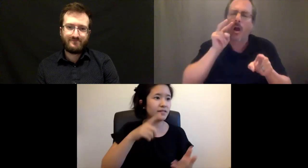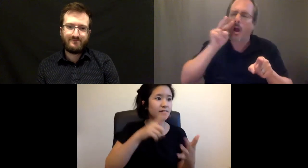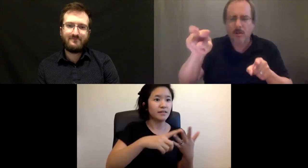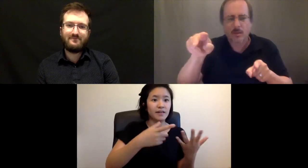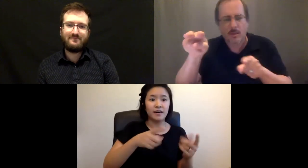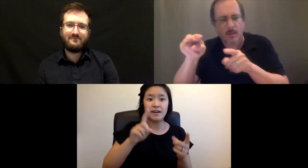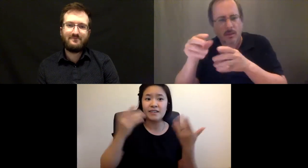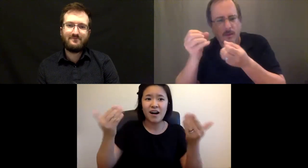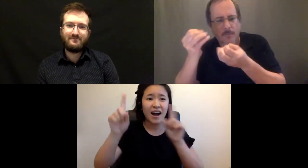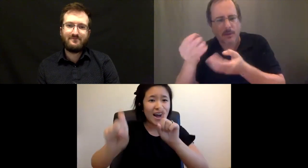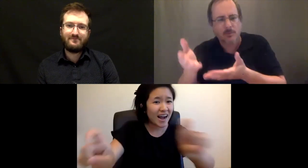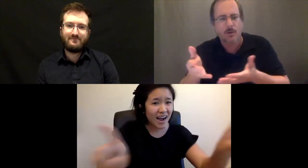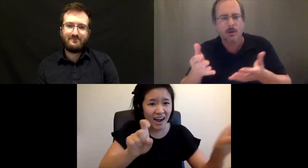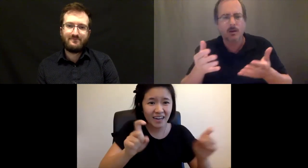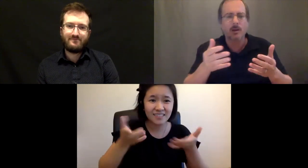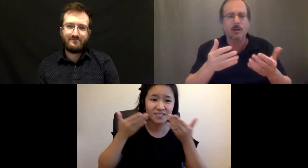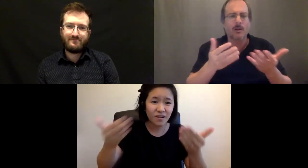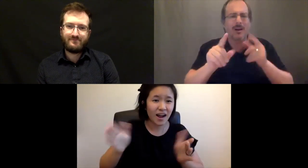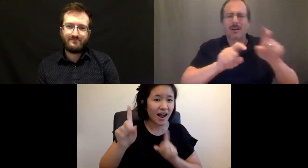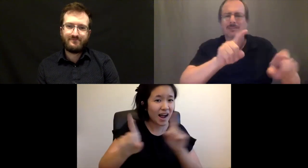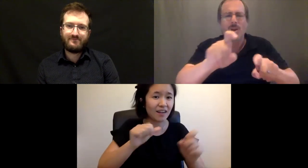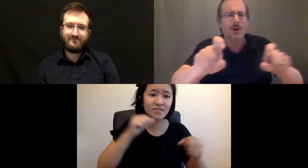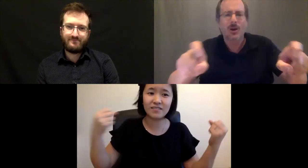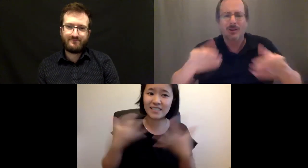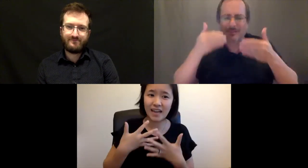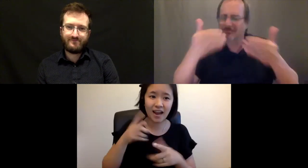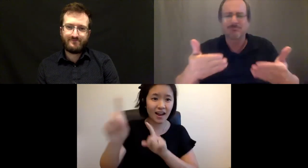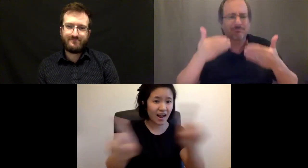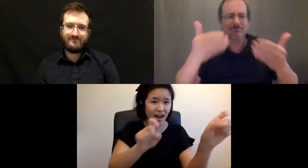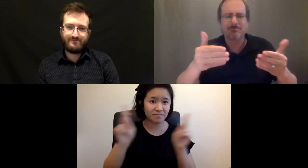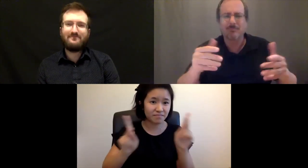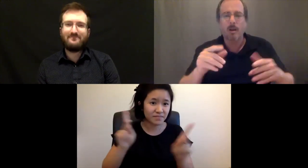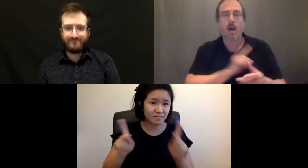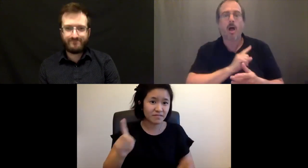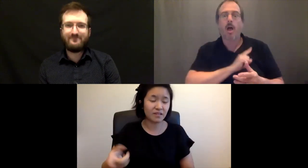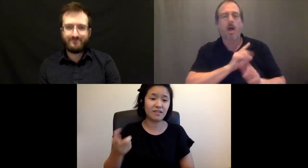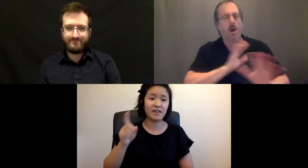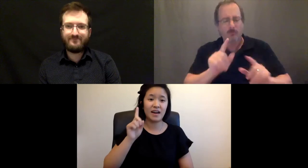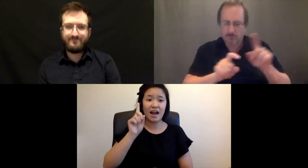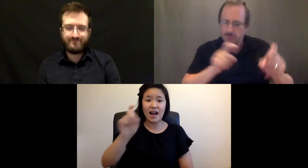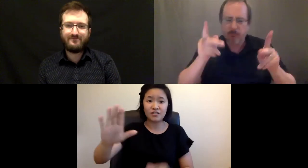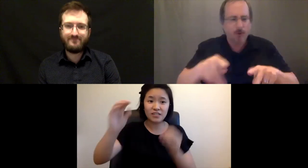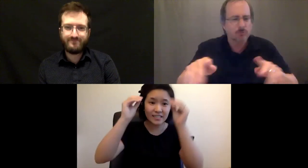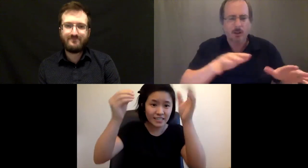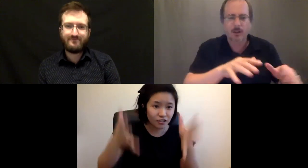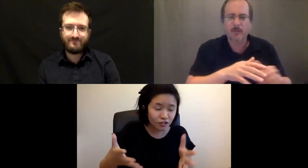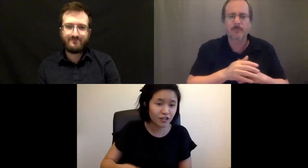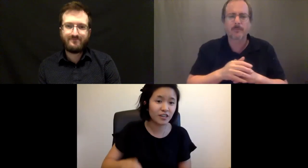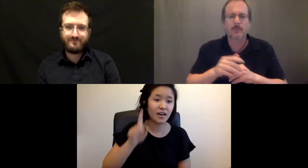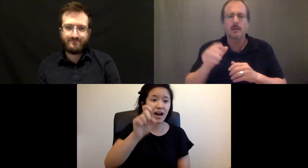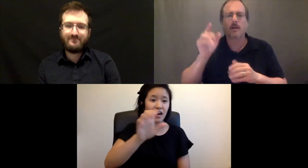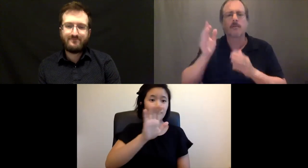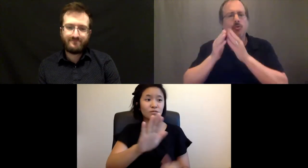with a word, look it up. Ask around. Don't be afraid to ask people questions. Ask